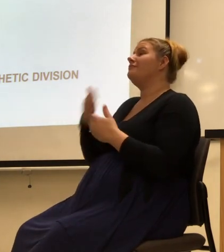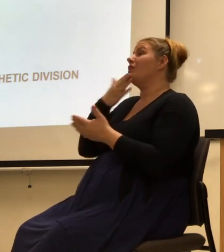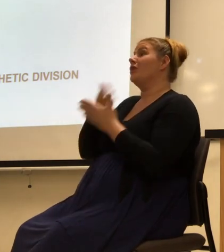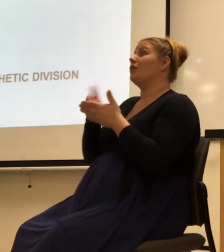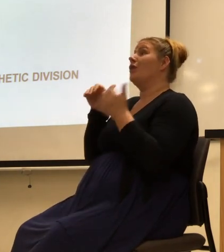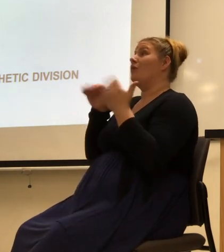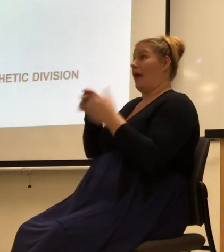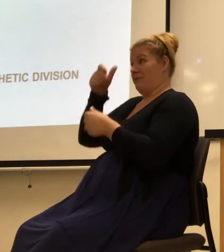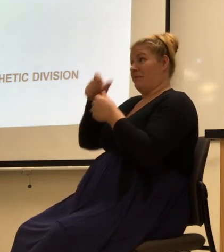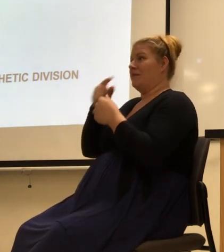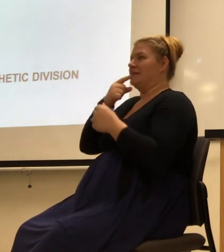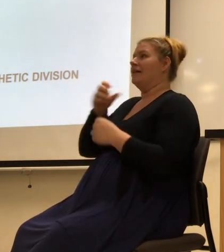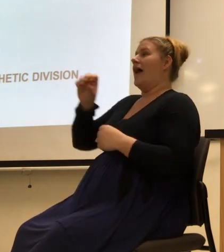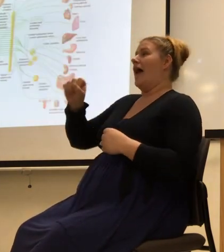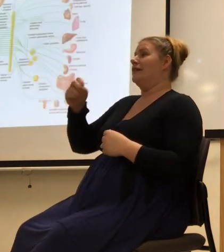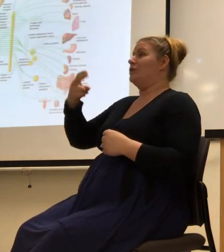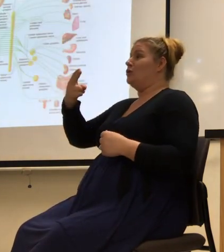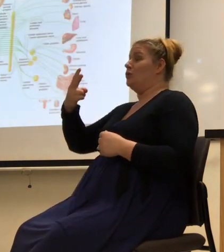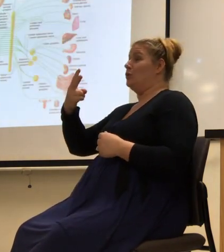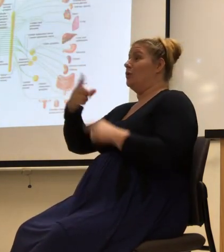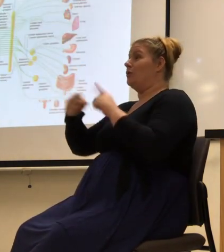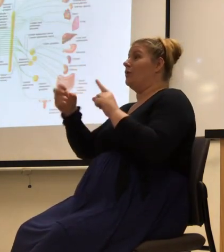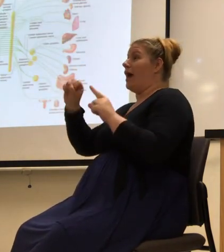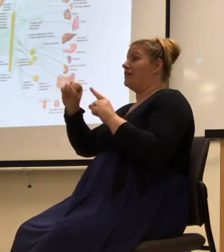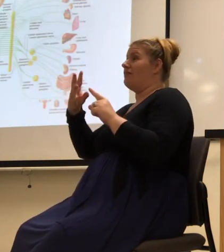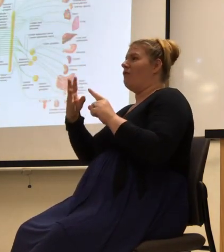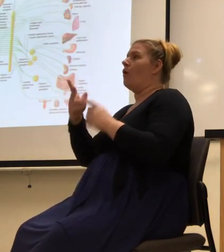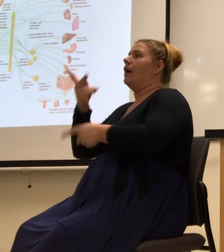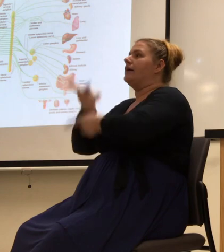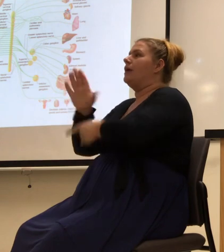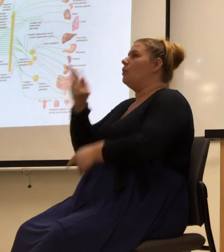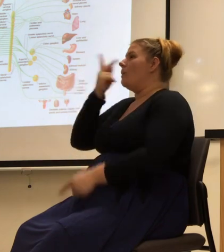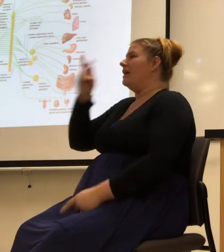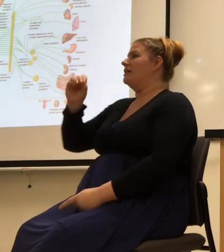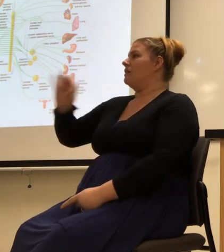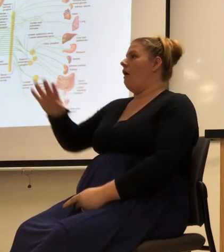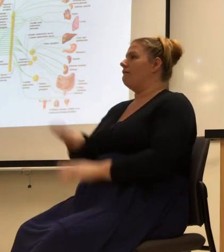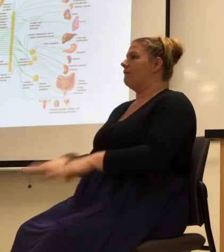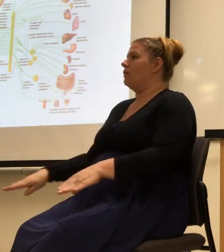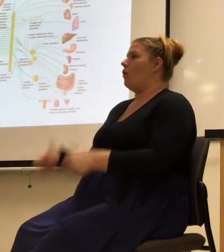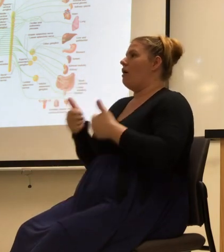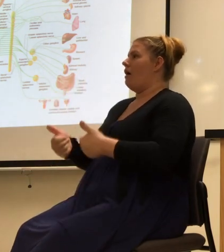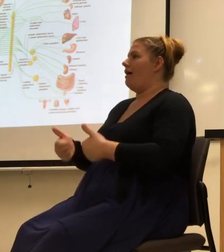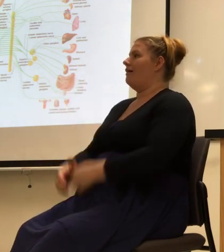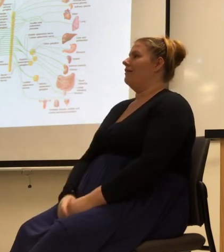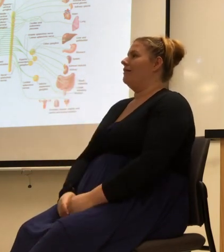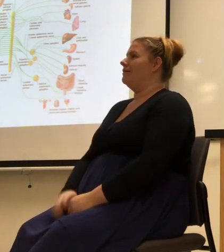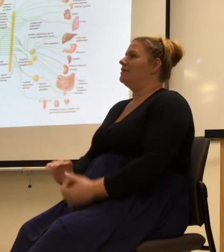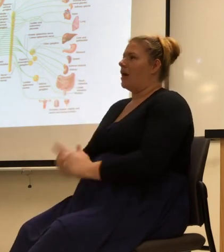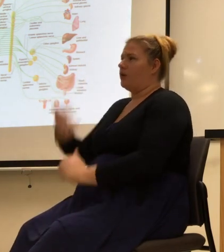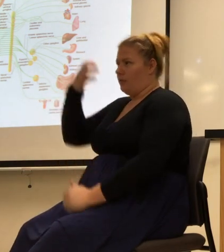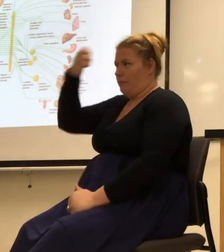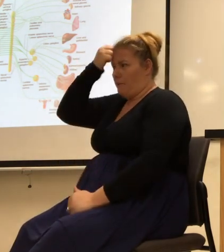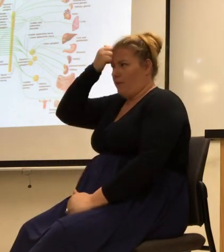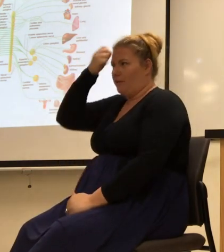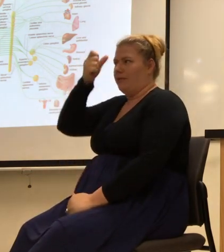is different though. Okay, well anyway, sympathetic function is a little more complicated in how the neuroanatomy